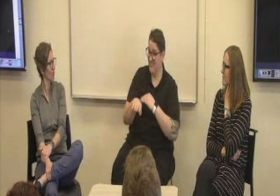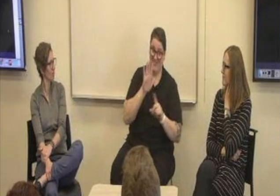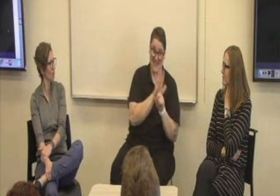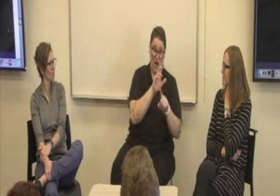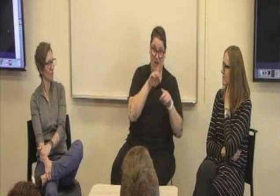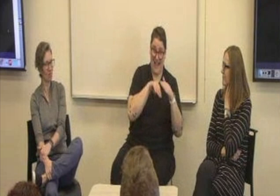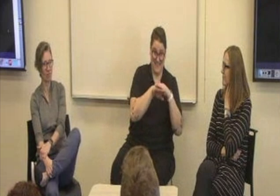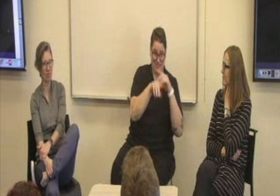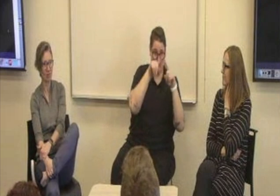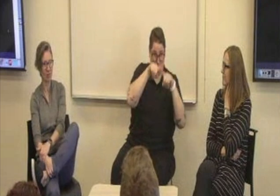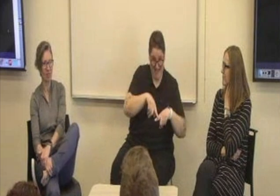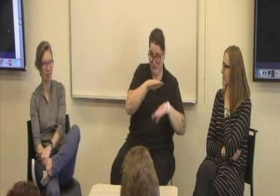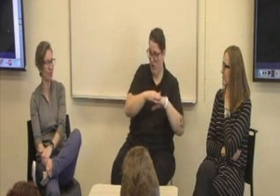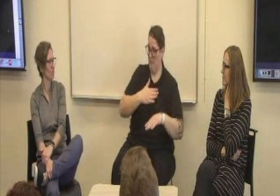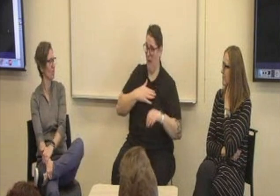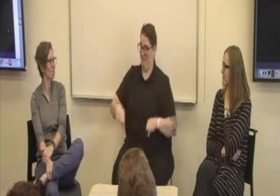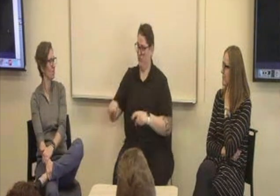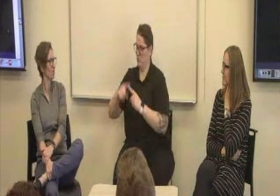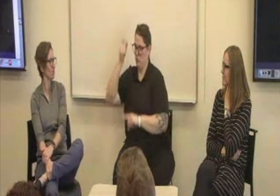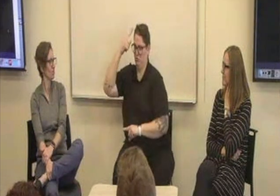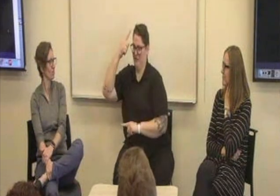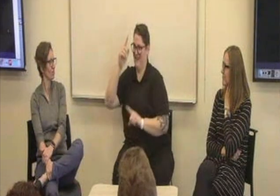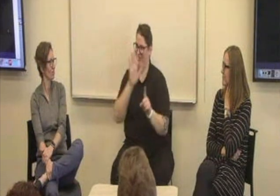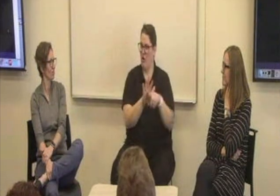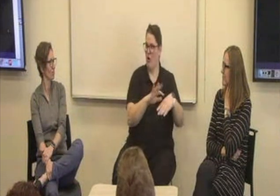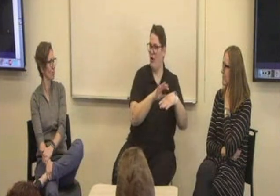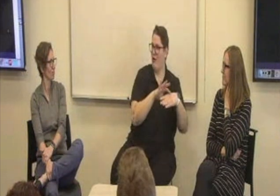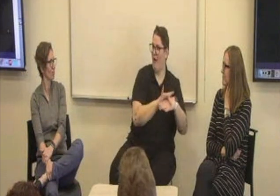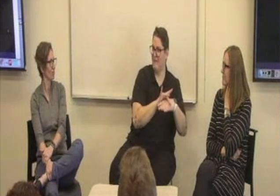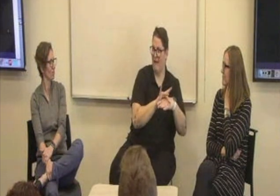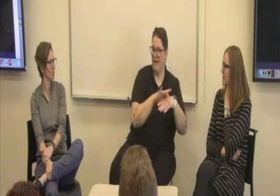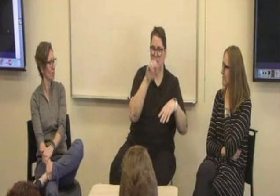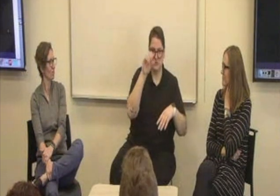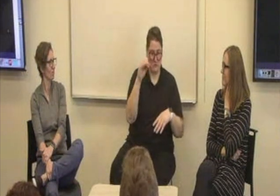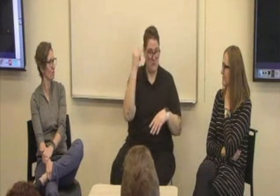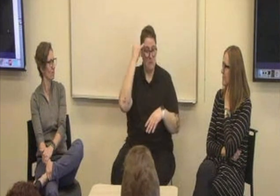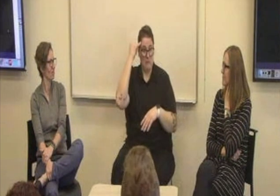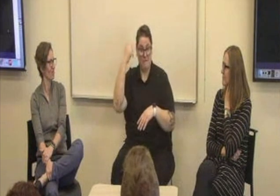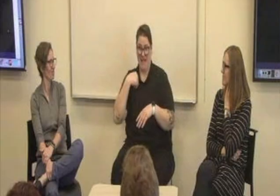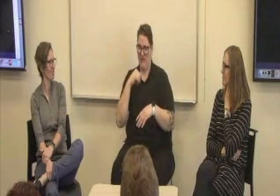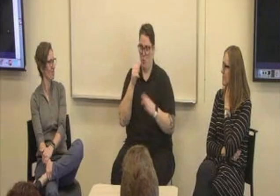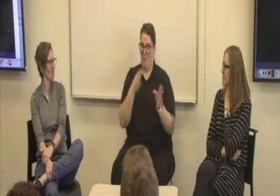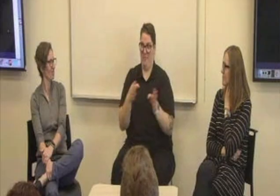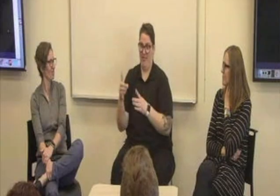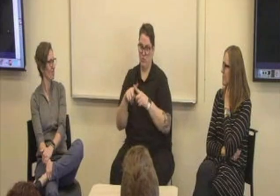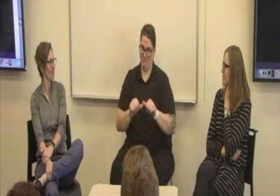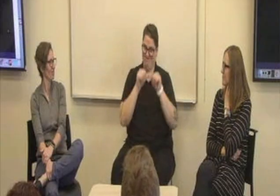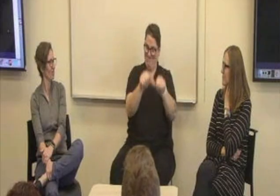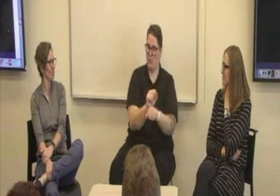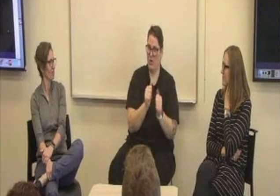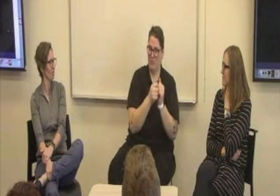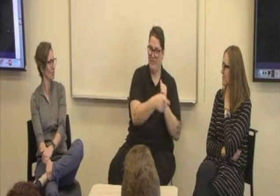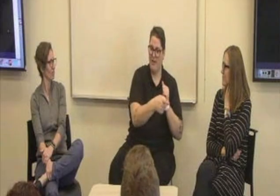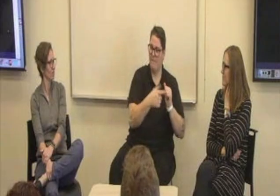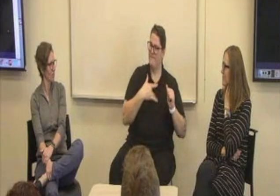sometimes it can be nice for them. Their access depends on my ability to understand the content of their work. So if I